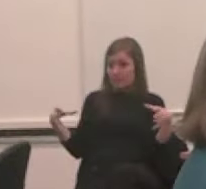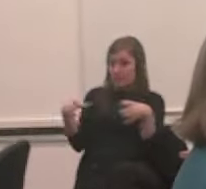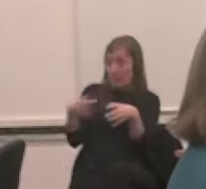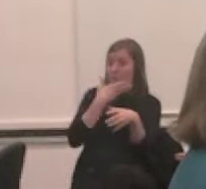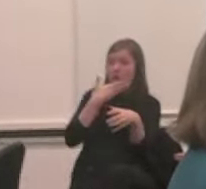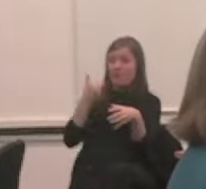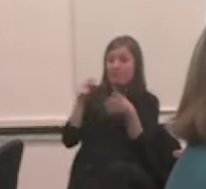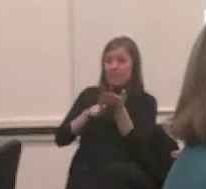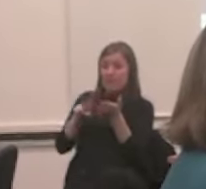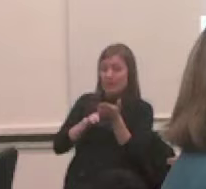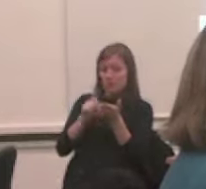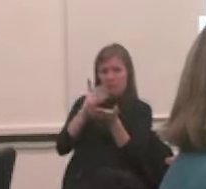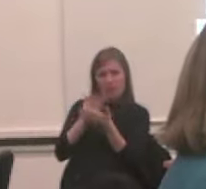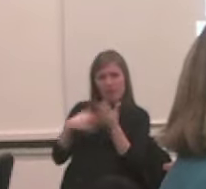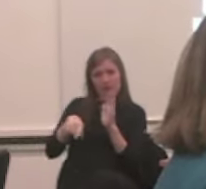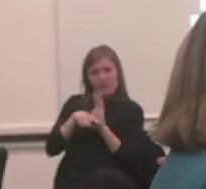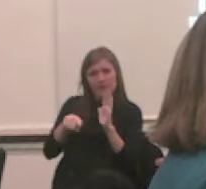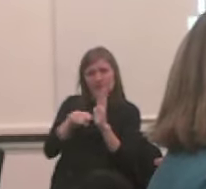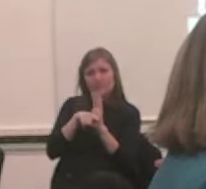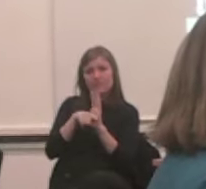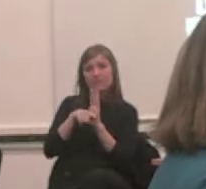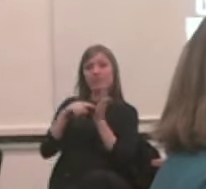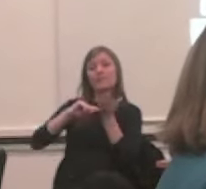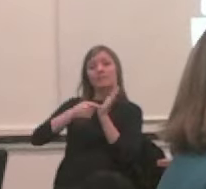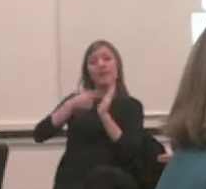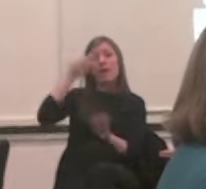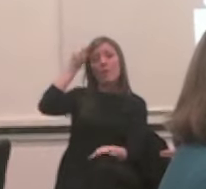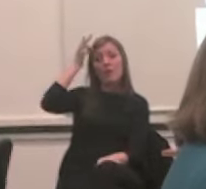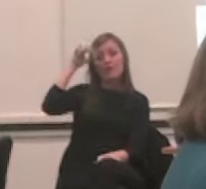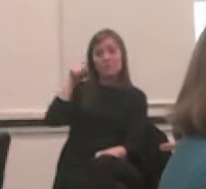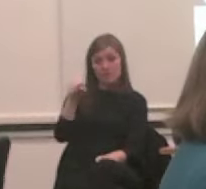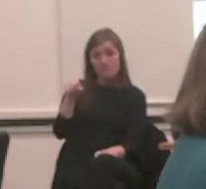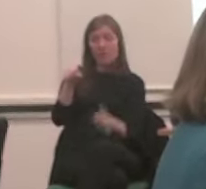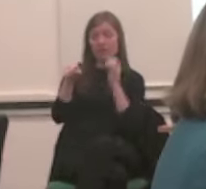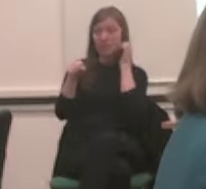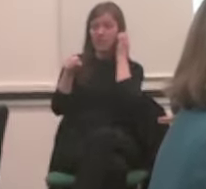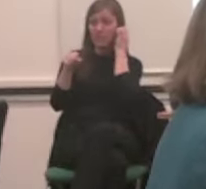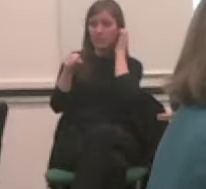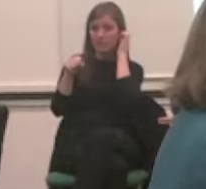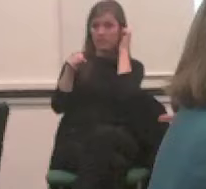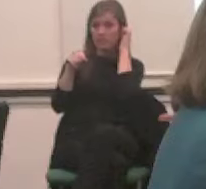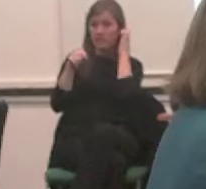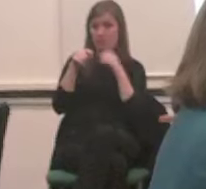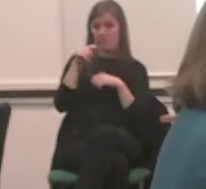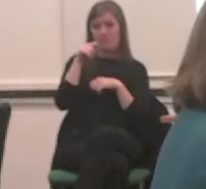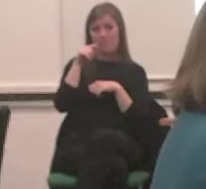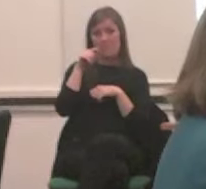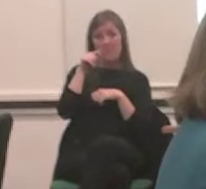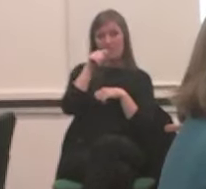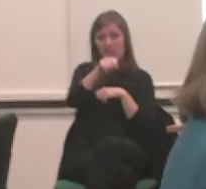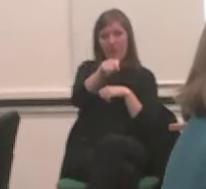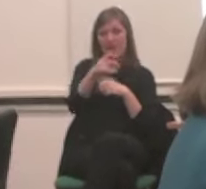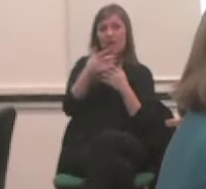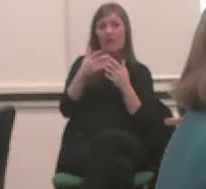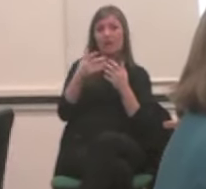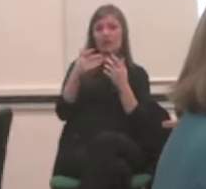village, but it's basically the town council is under the eye and grip, it seems, of kind of